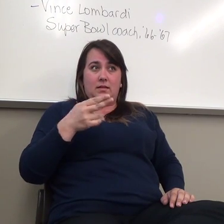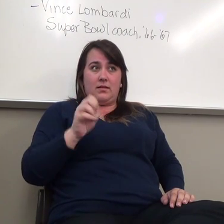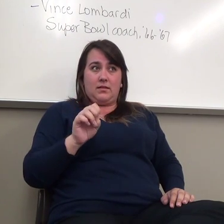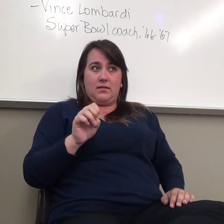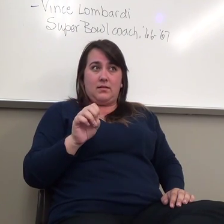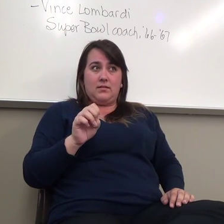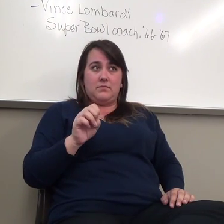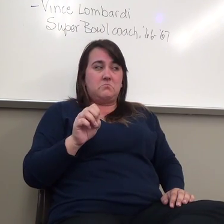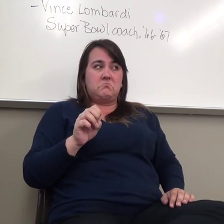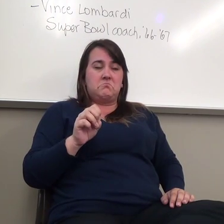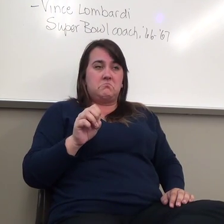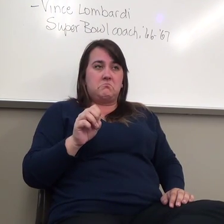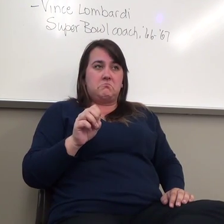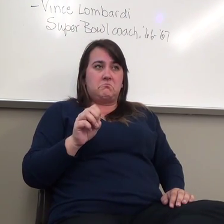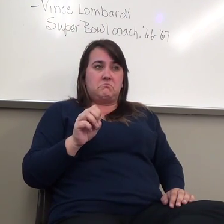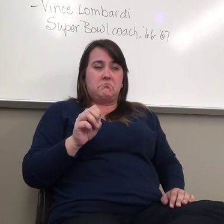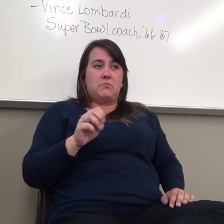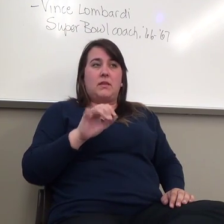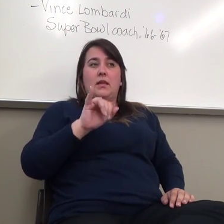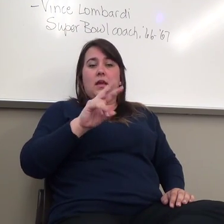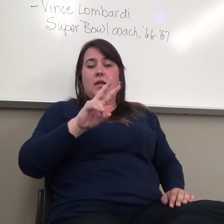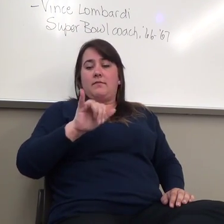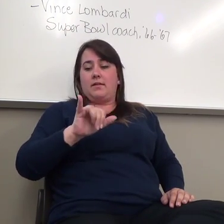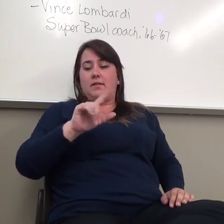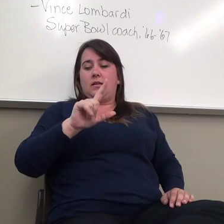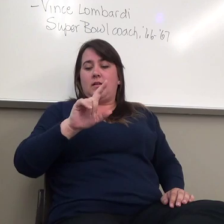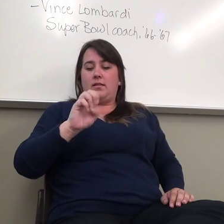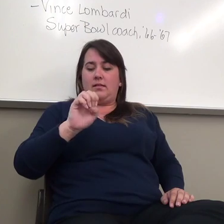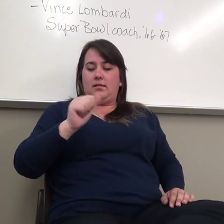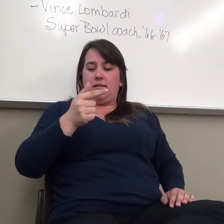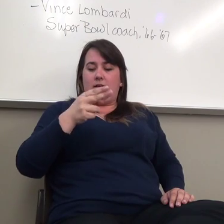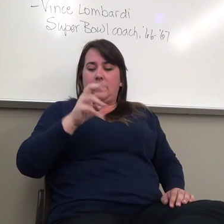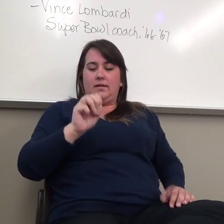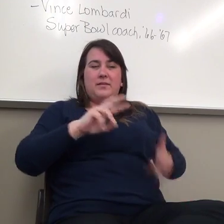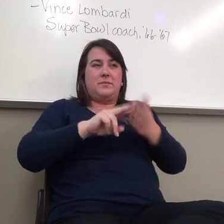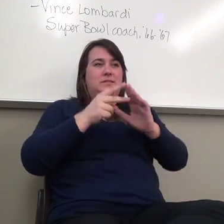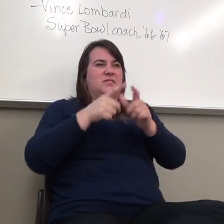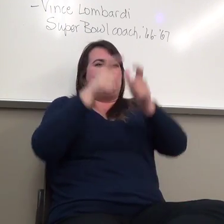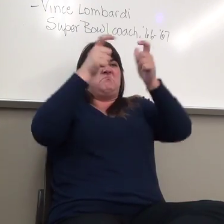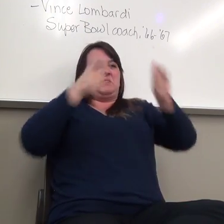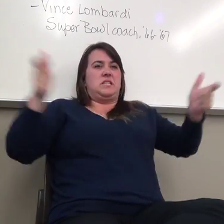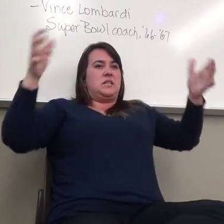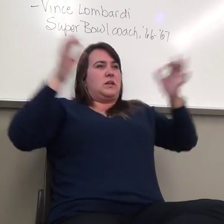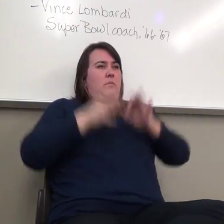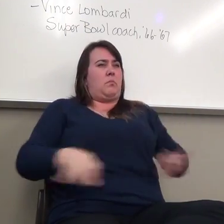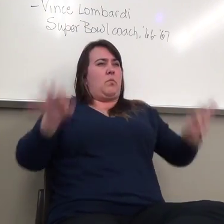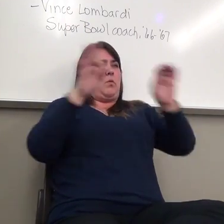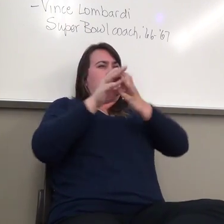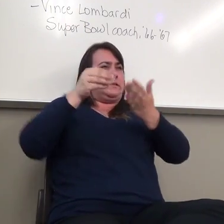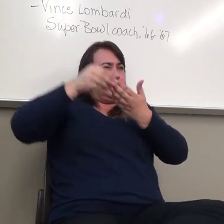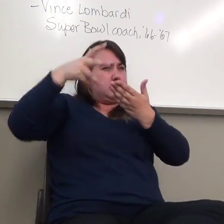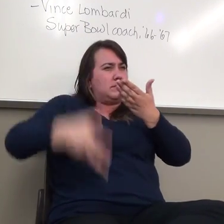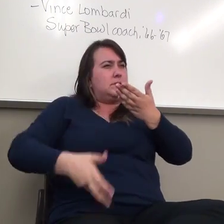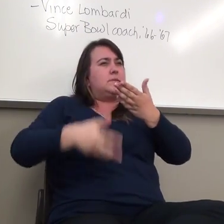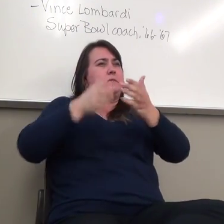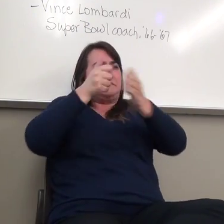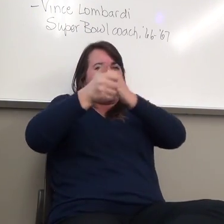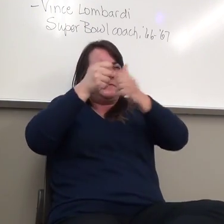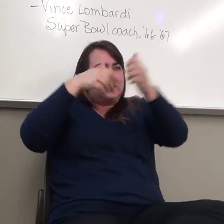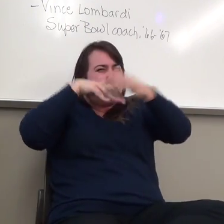Ivy League is the big, important, very expensive, very hard to get into colleges back